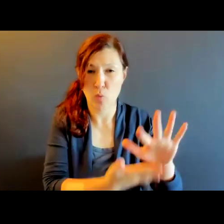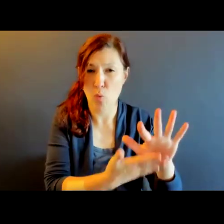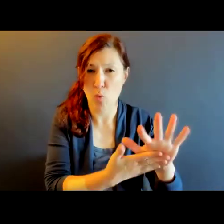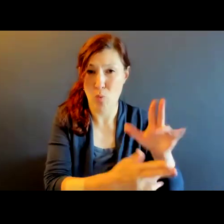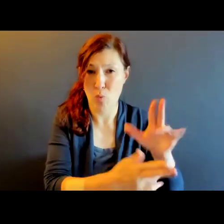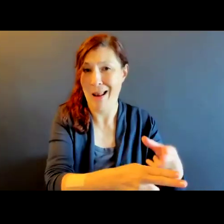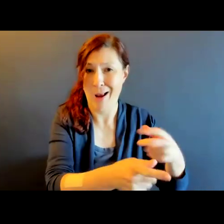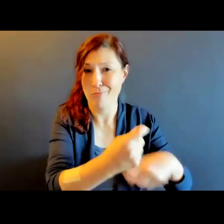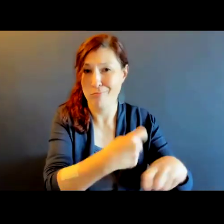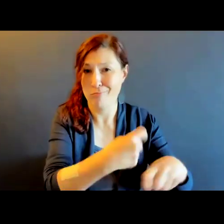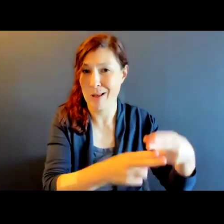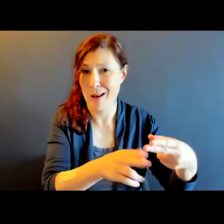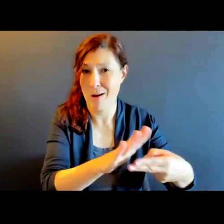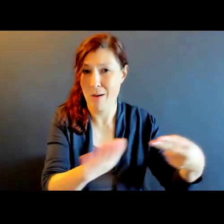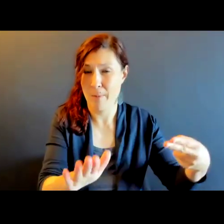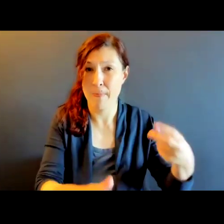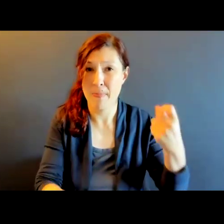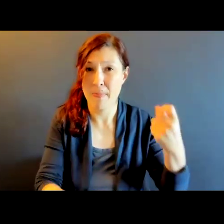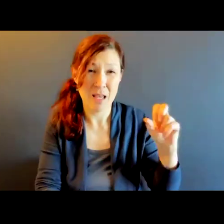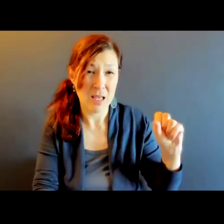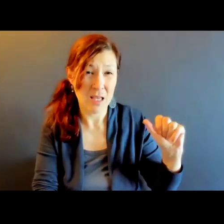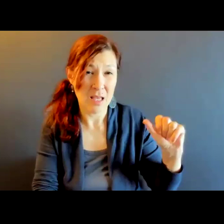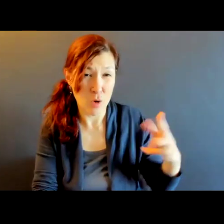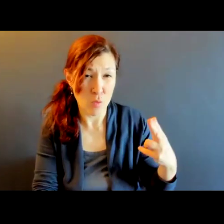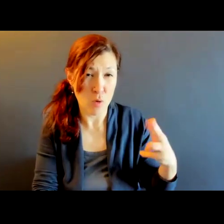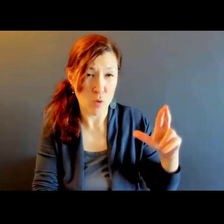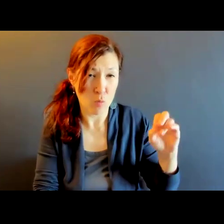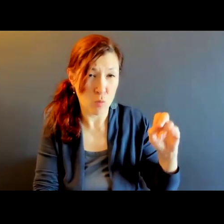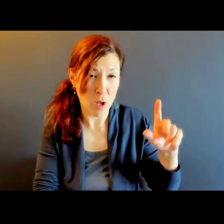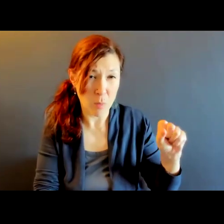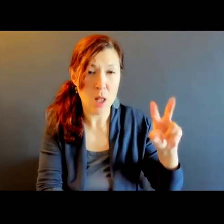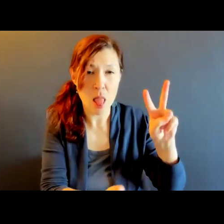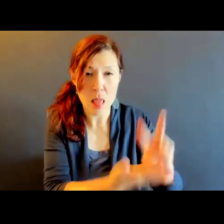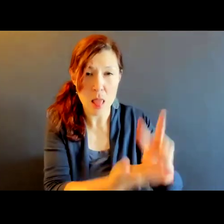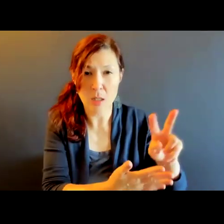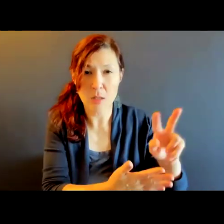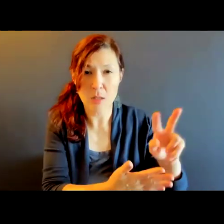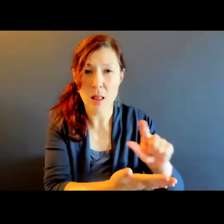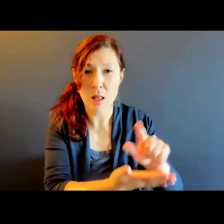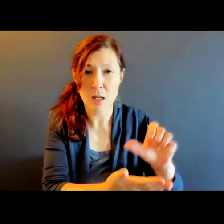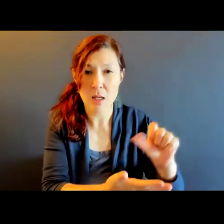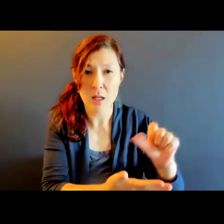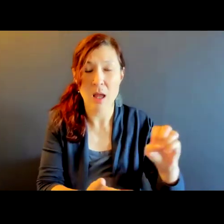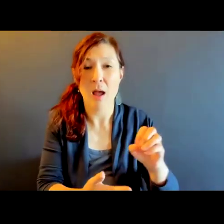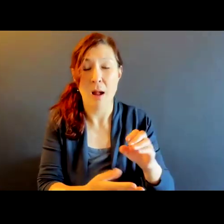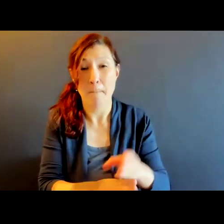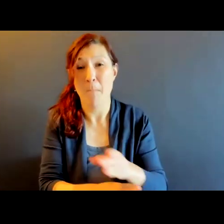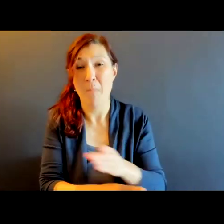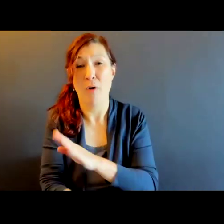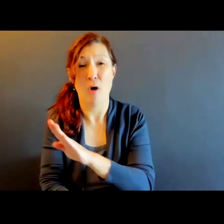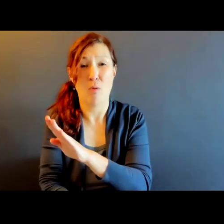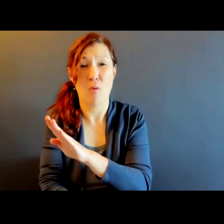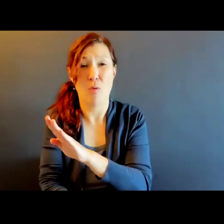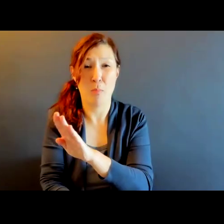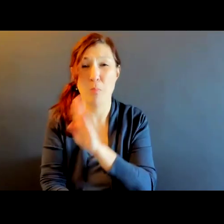But Roberts lost her case, and the legal legacy of that ruling up until Brown v. Board 100 years later was